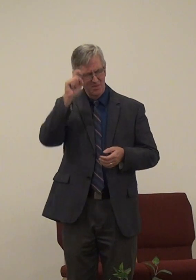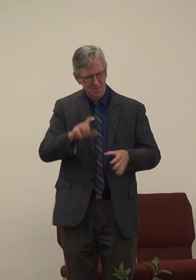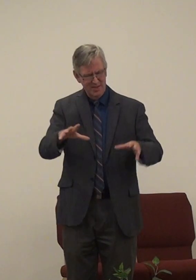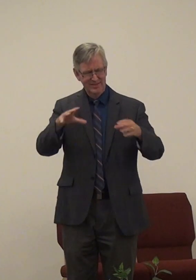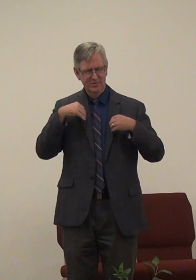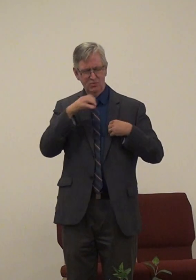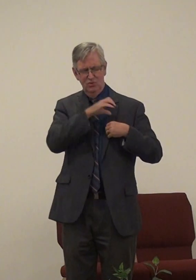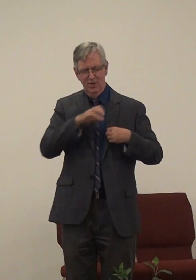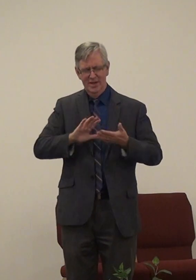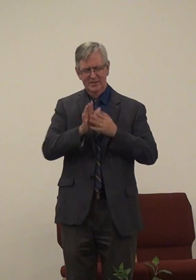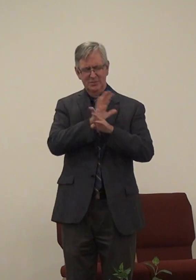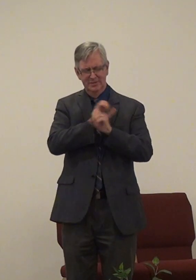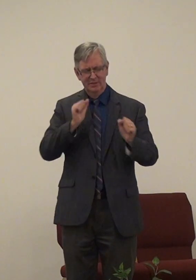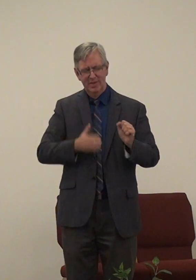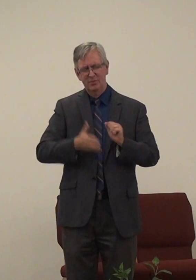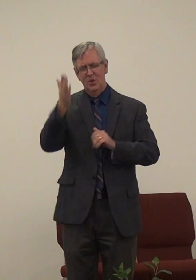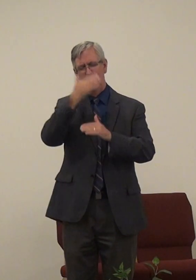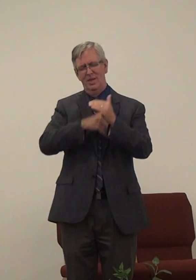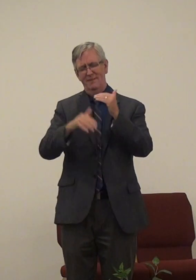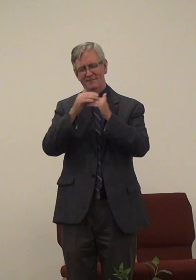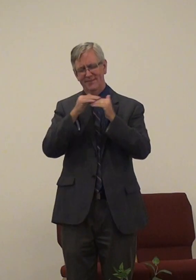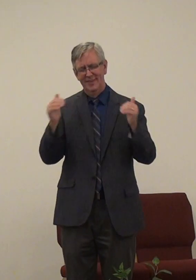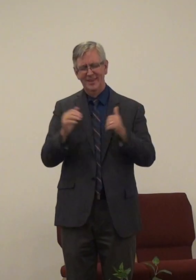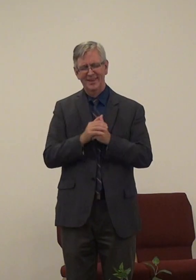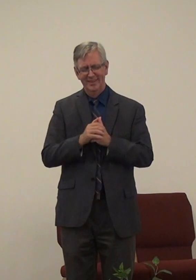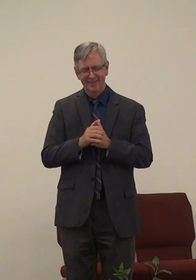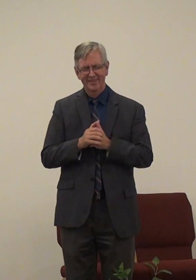Lord, I pray that you'd help them understand that they must know you to be